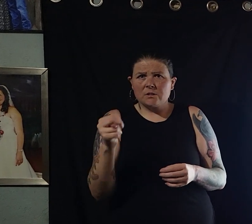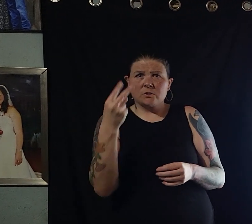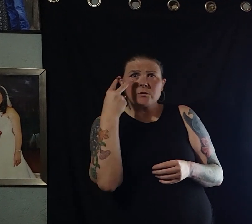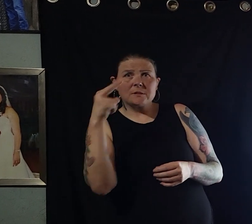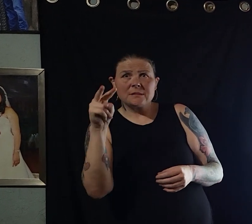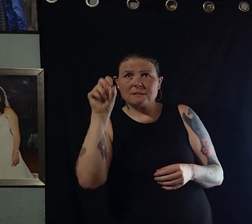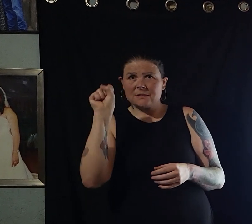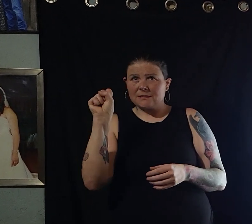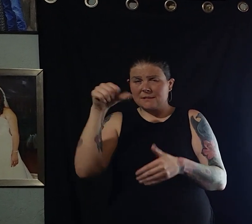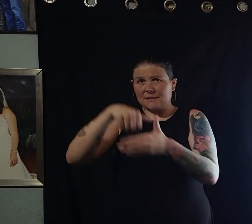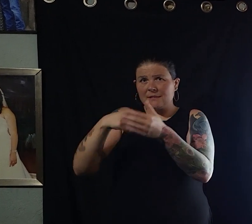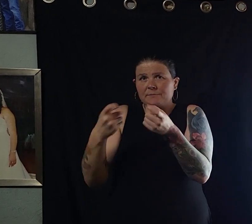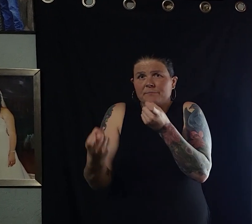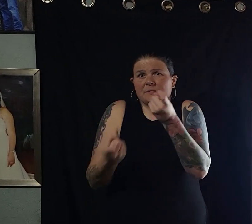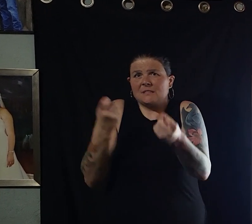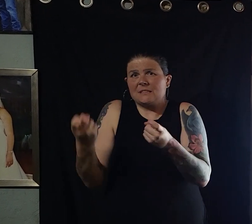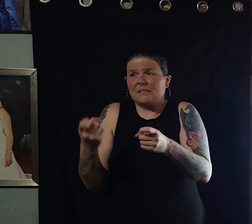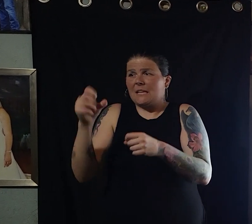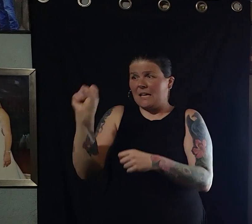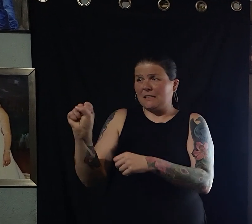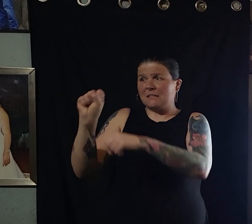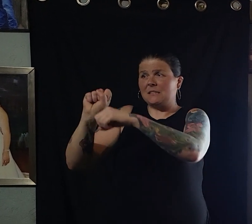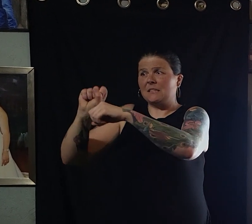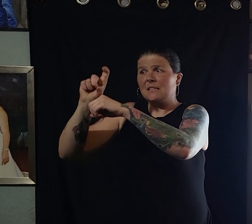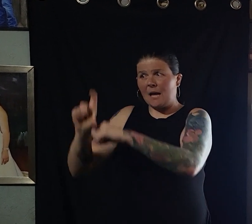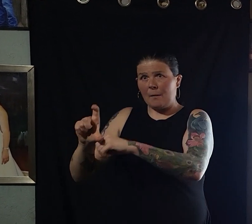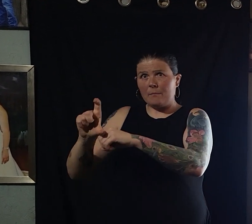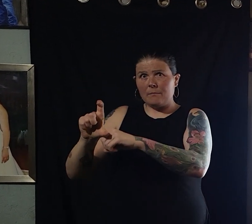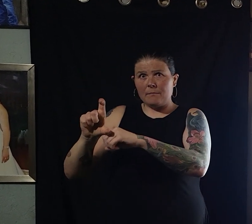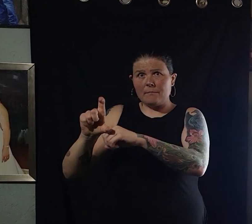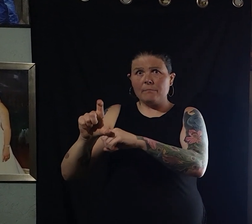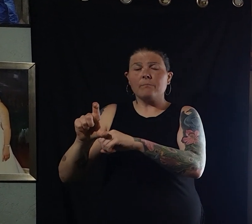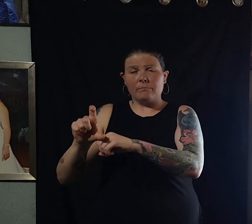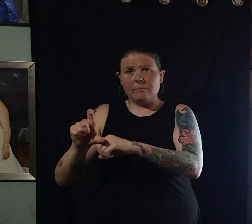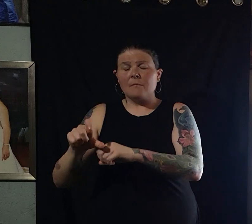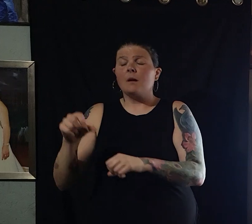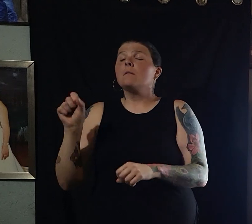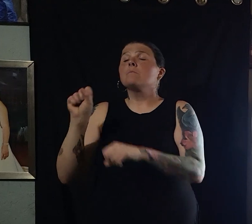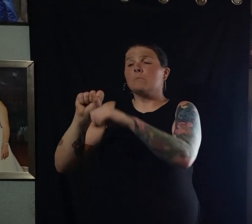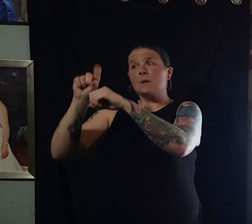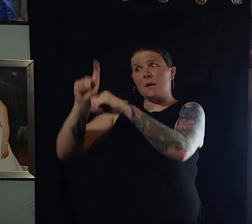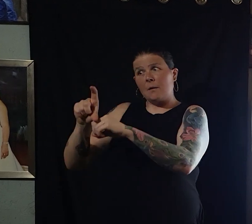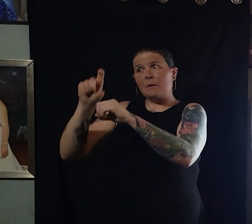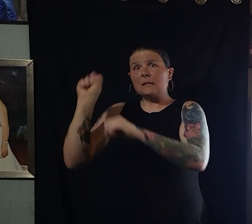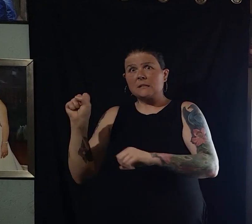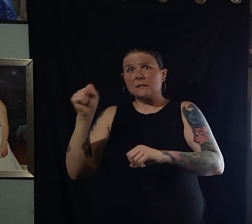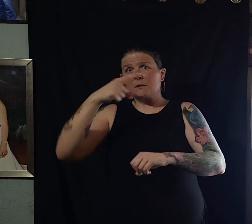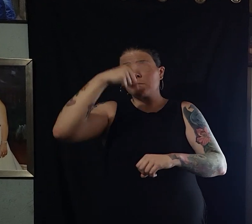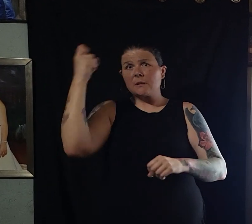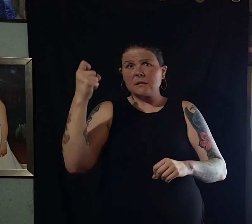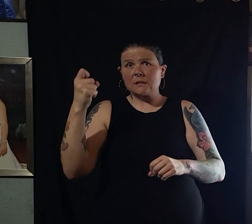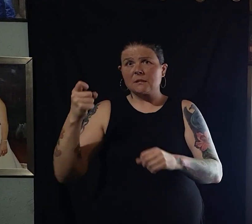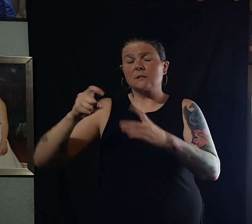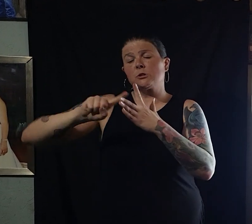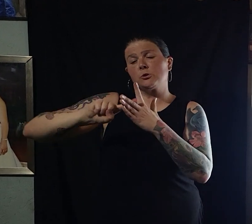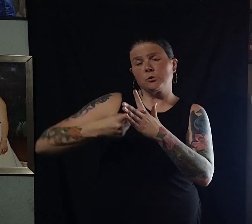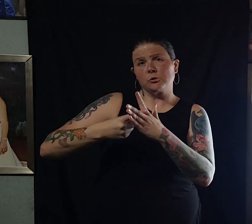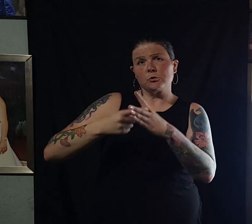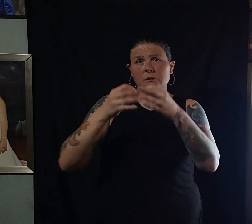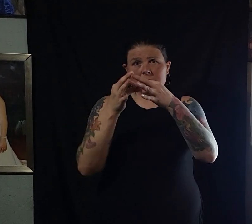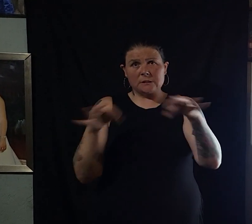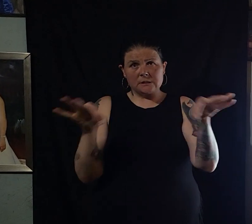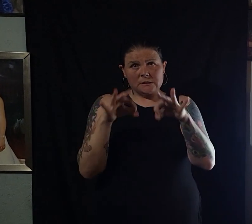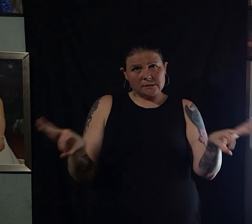in skiing is capitalized, isn't it? It's capitalized because it's at the beginning of